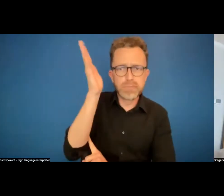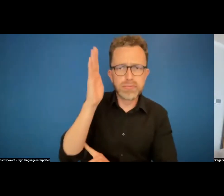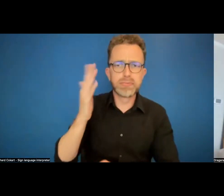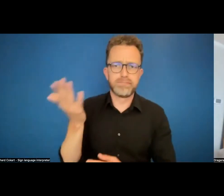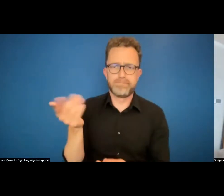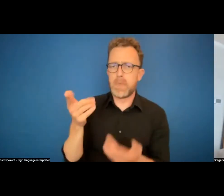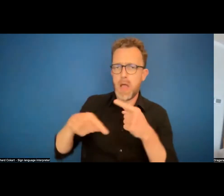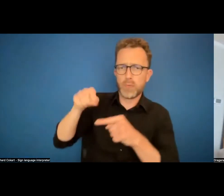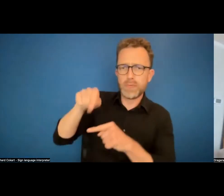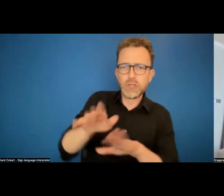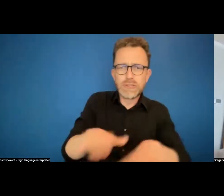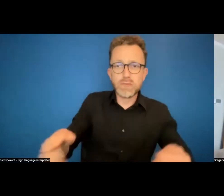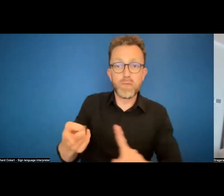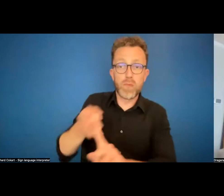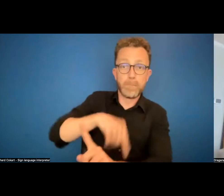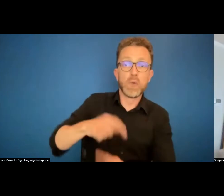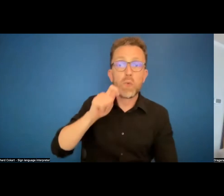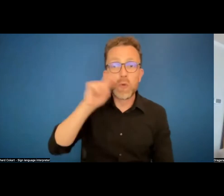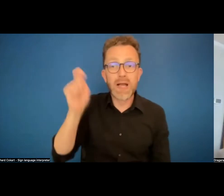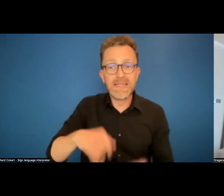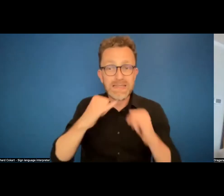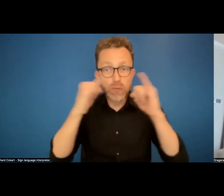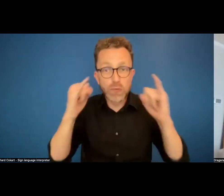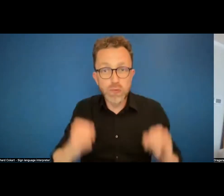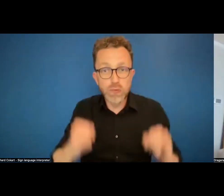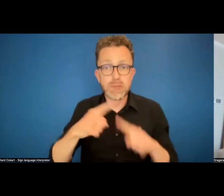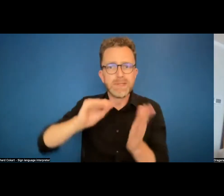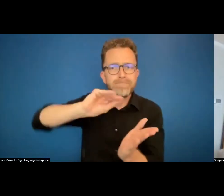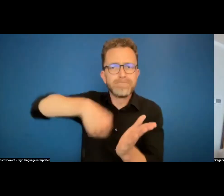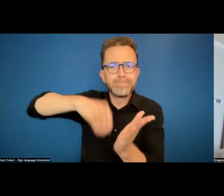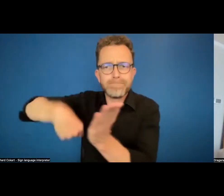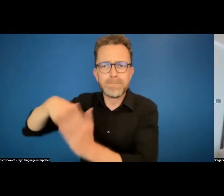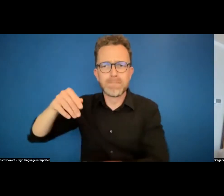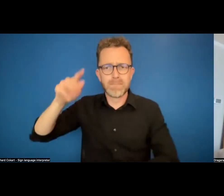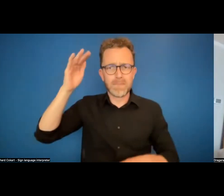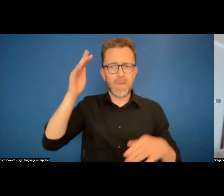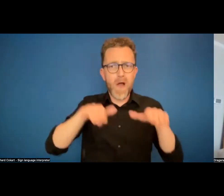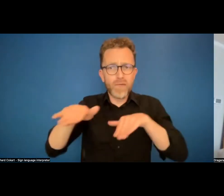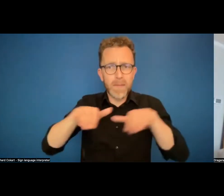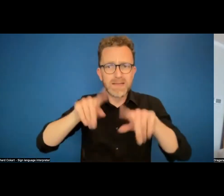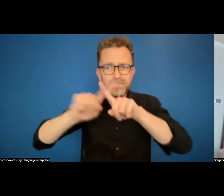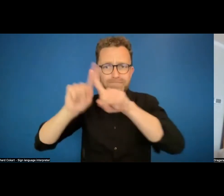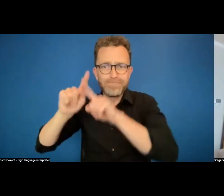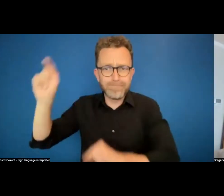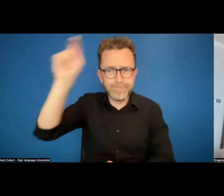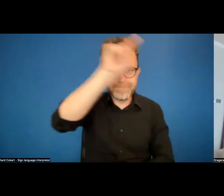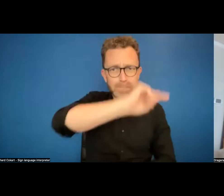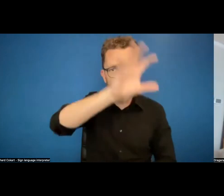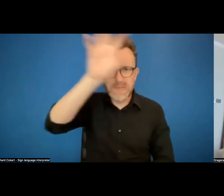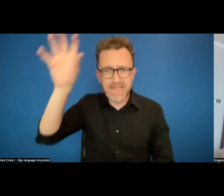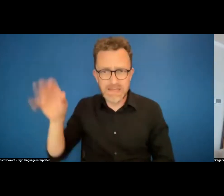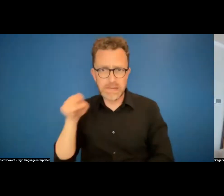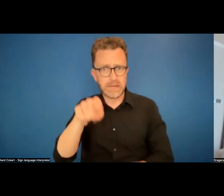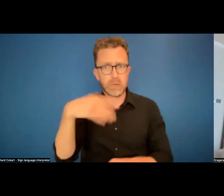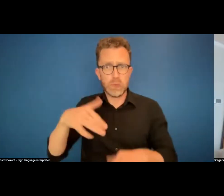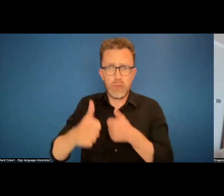Thank you very much, Amy, and thank you for the invitation to speak at today's side event.